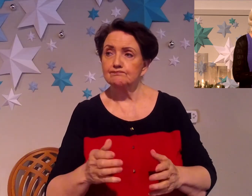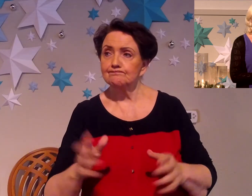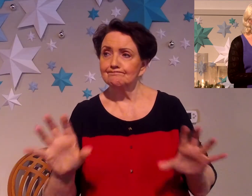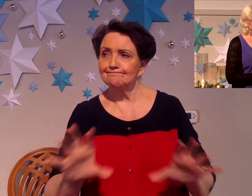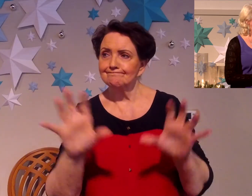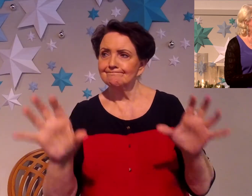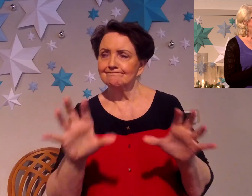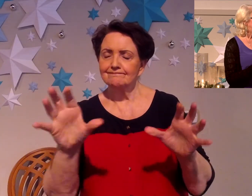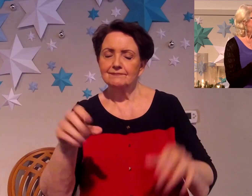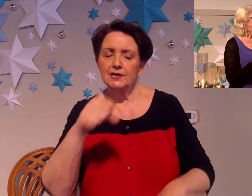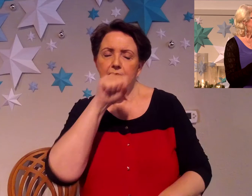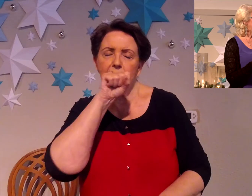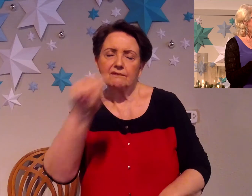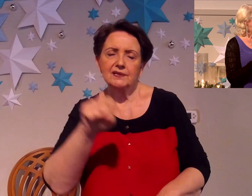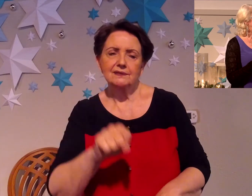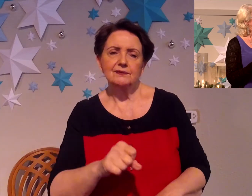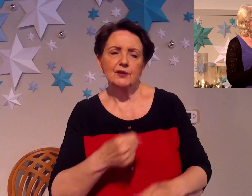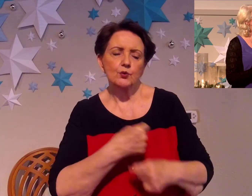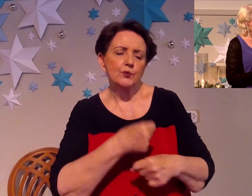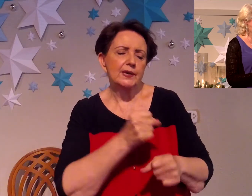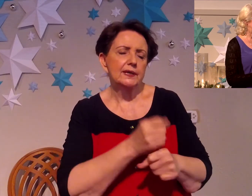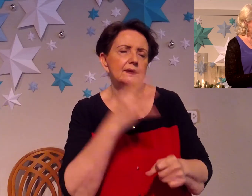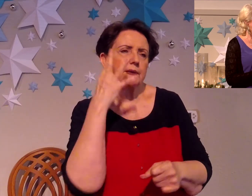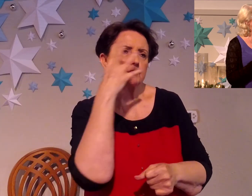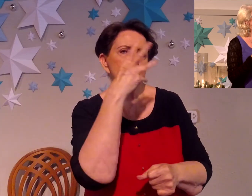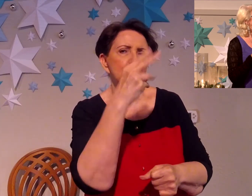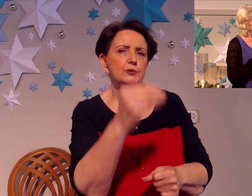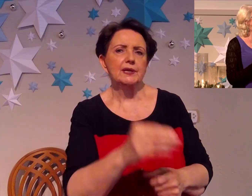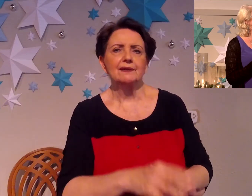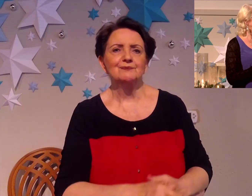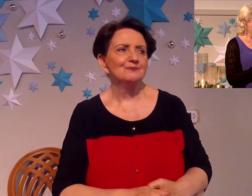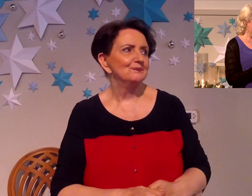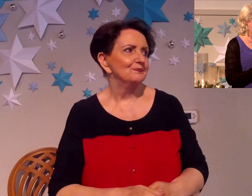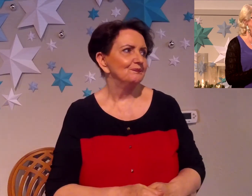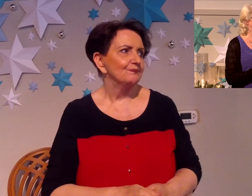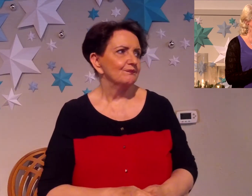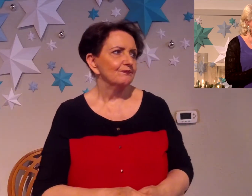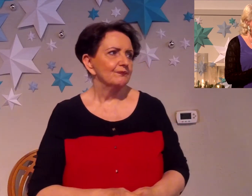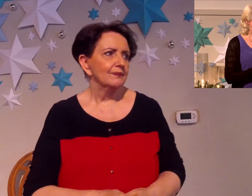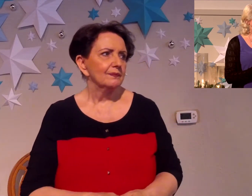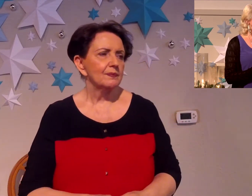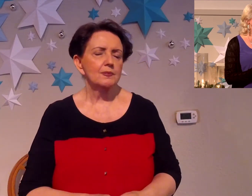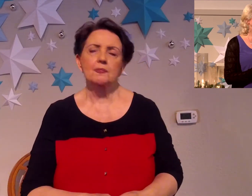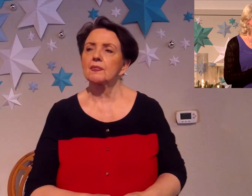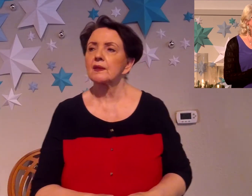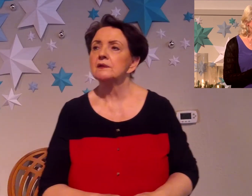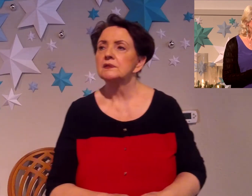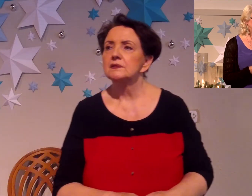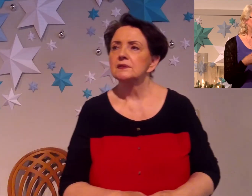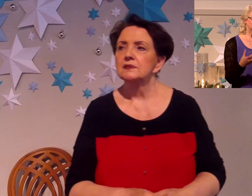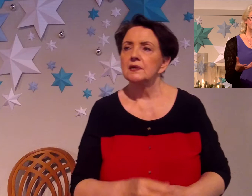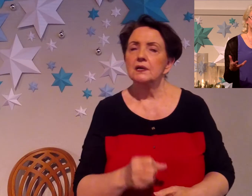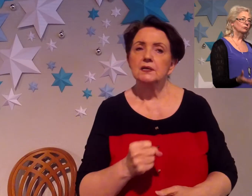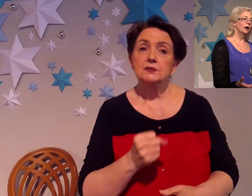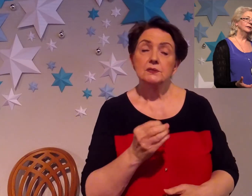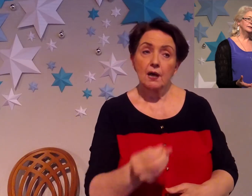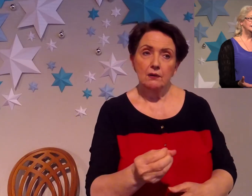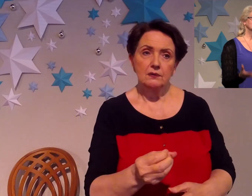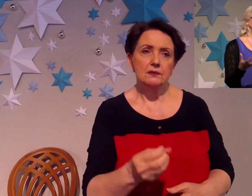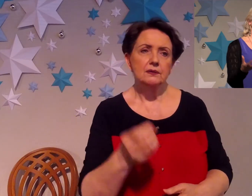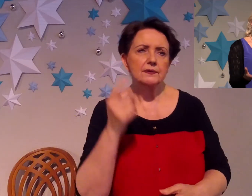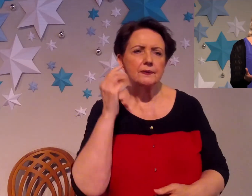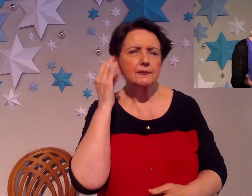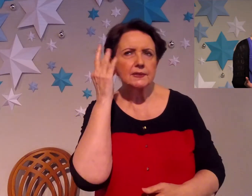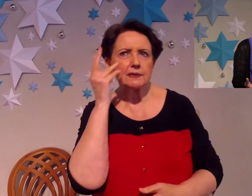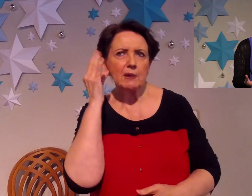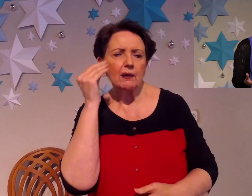just really love that creating of that beauty, the beauty of it. And so think about one of the